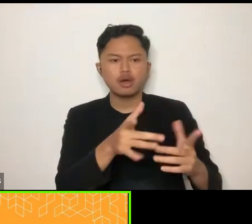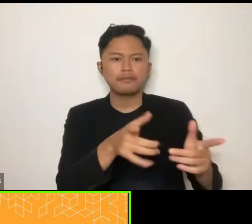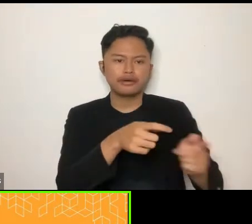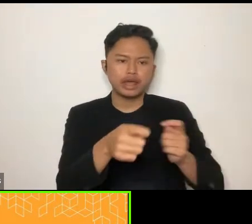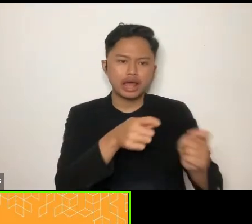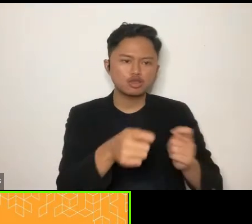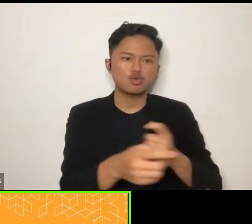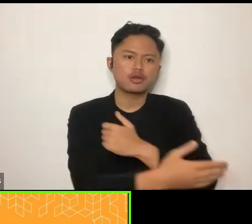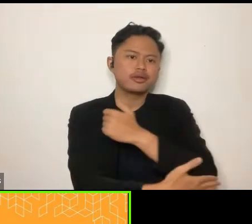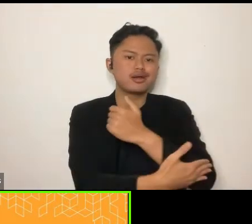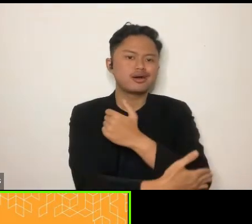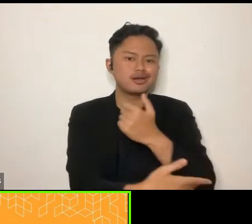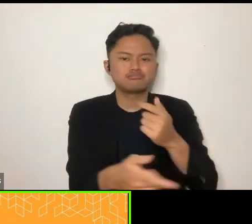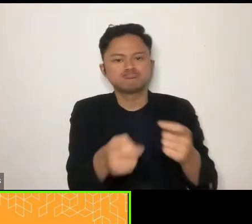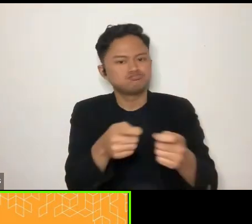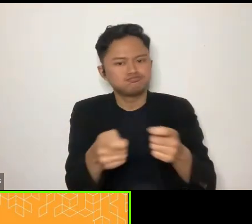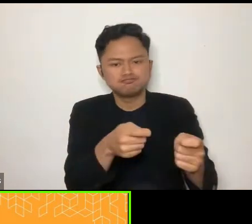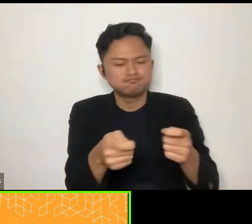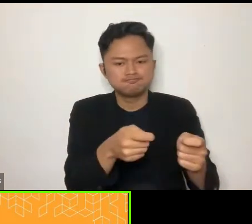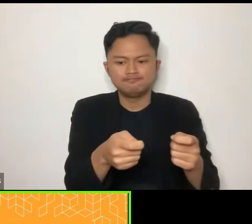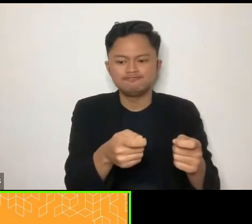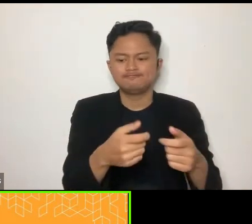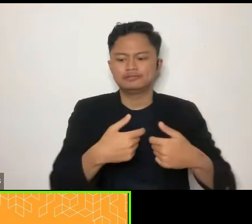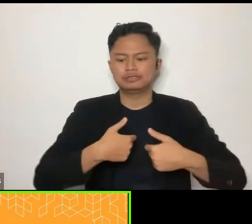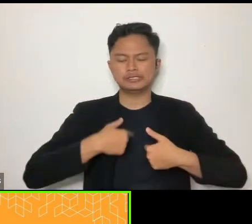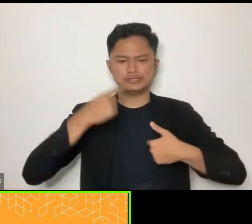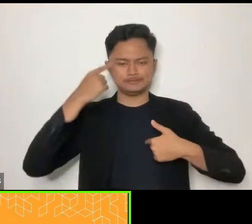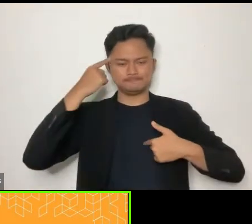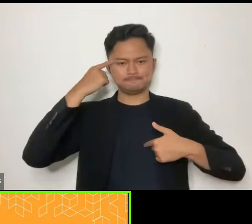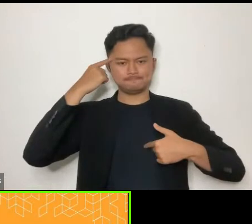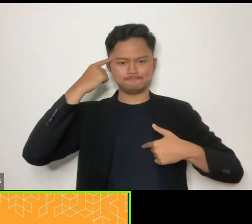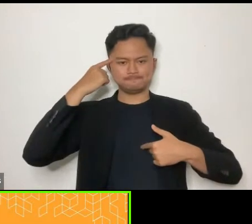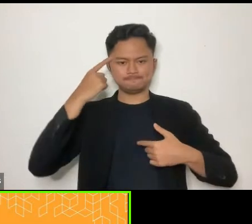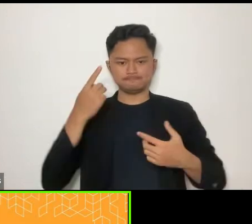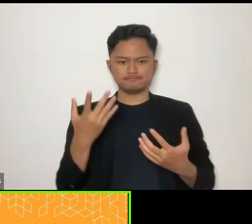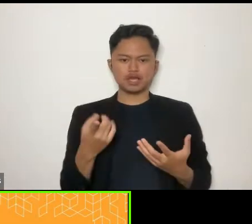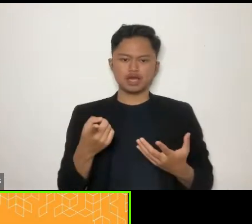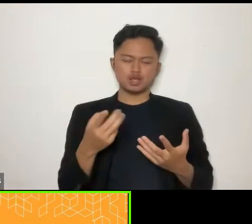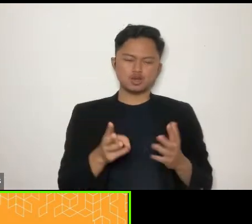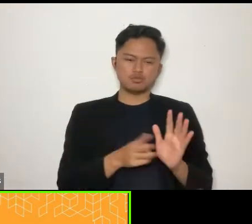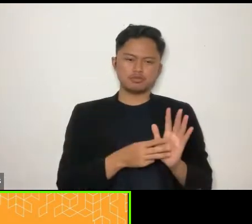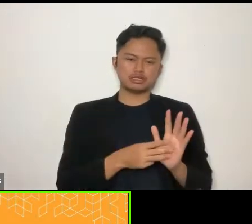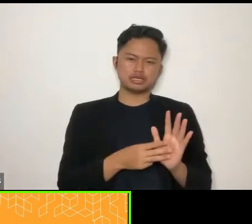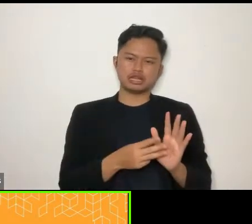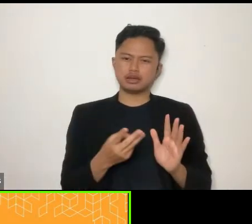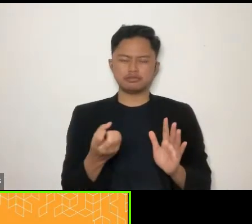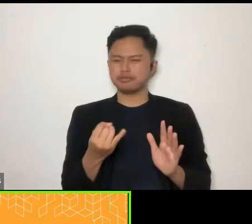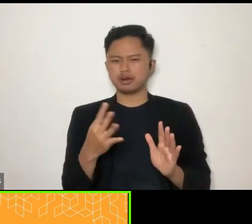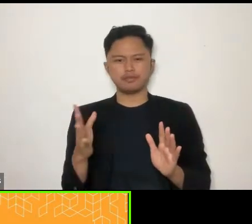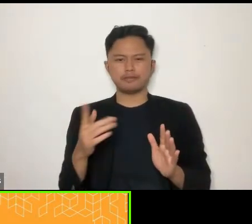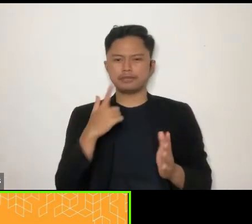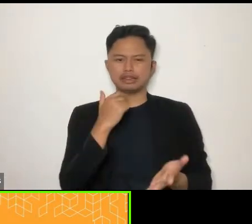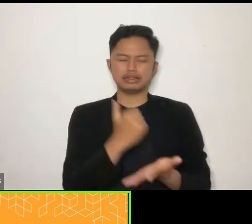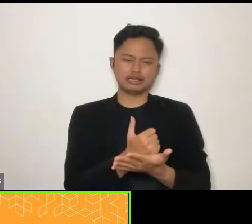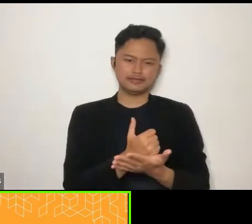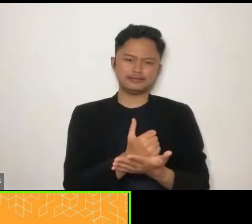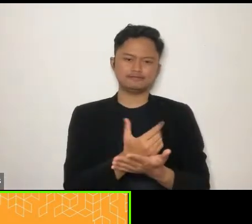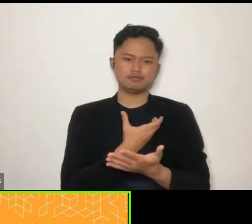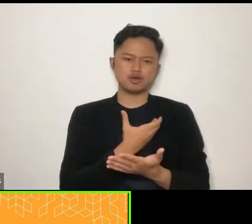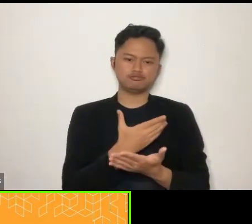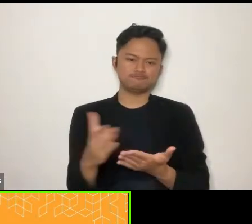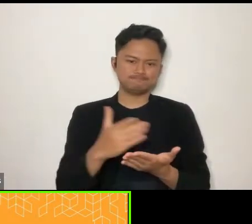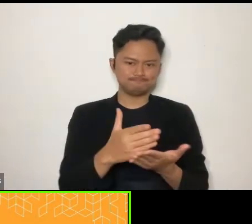state. I think that's the main, some of the key point that I want to